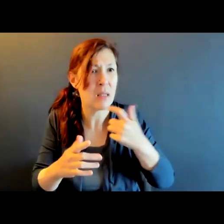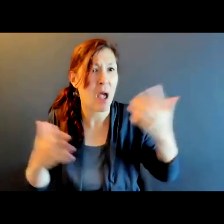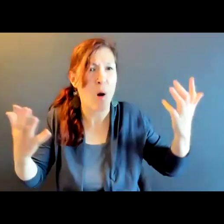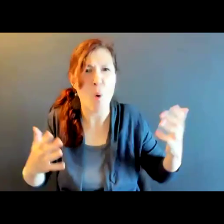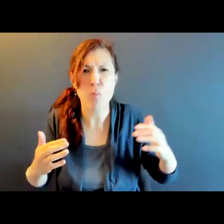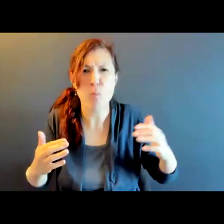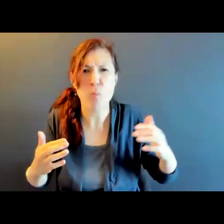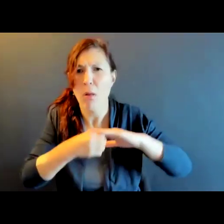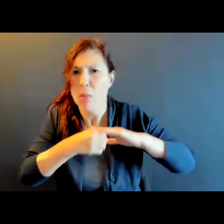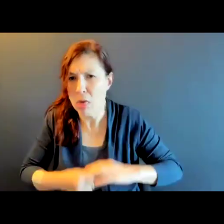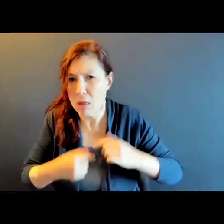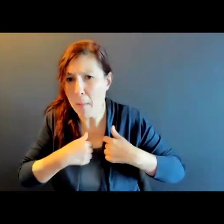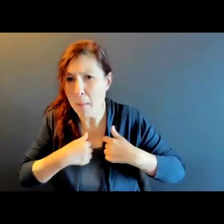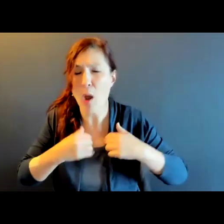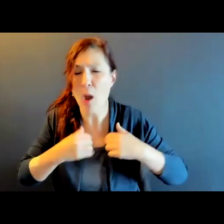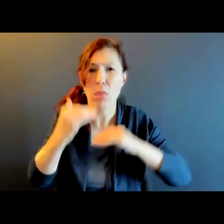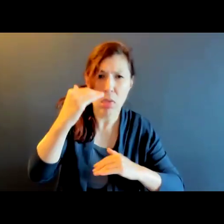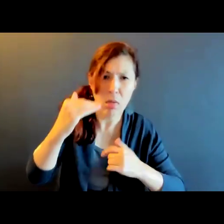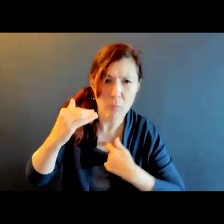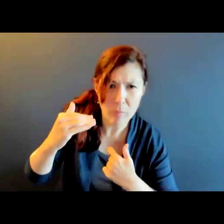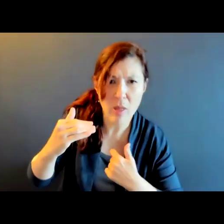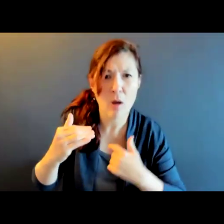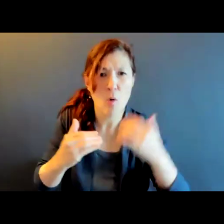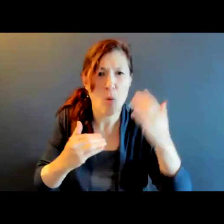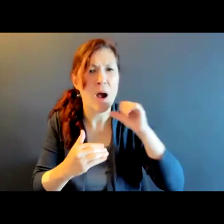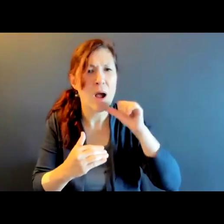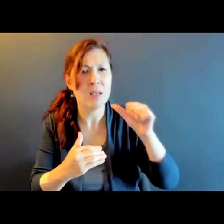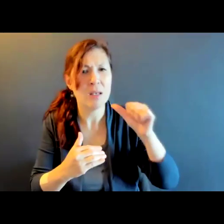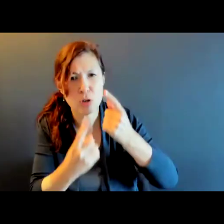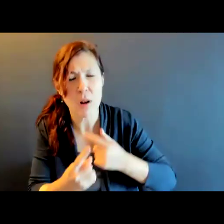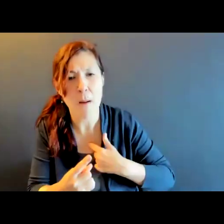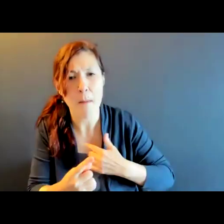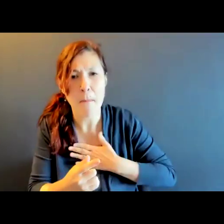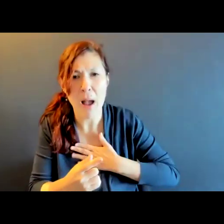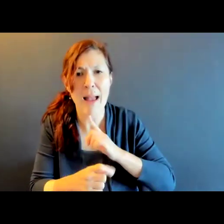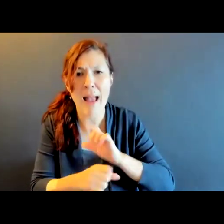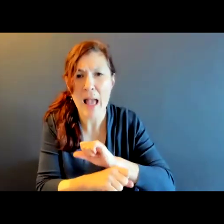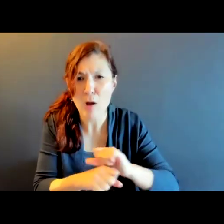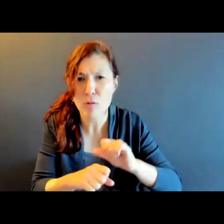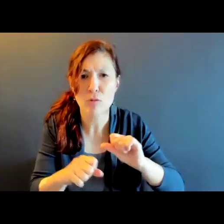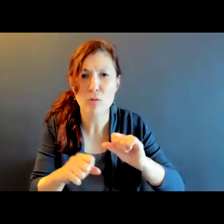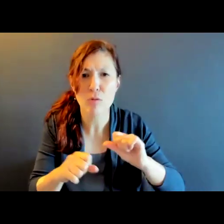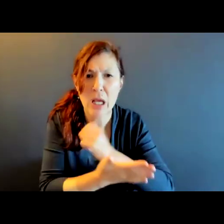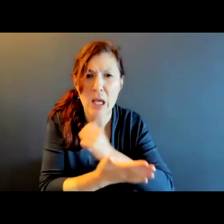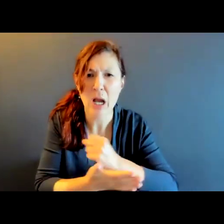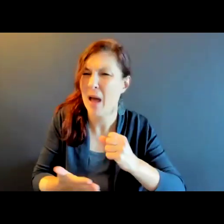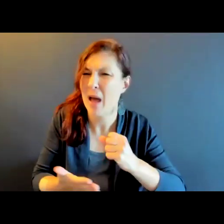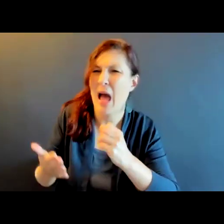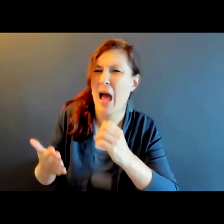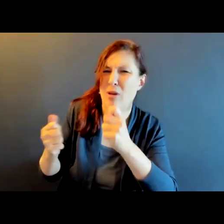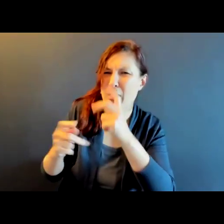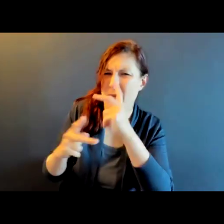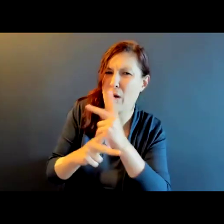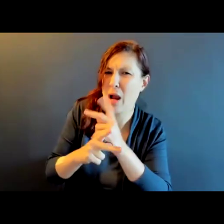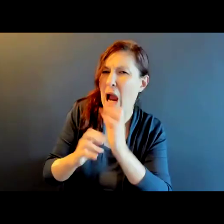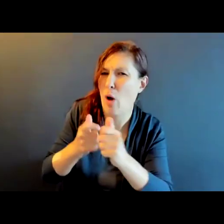the concerns. So I'm trying to find an ideal situation where we can deal with that, those kind of,